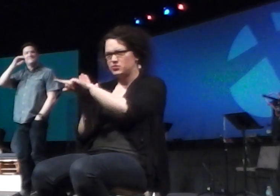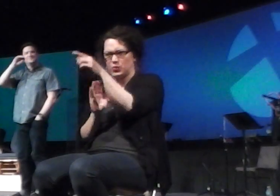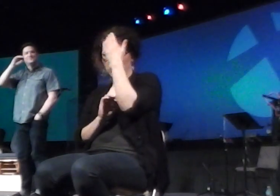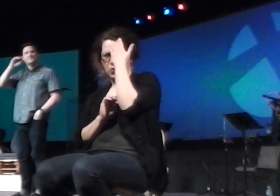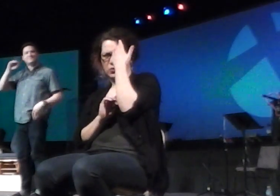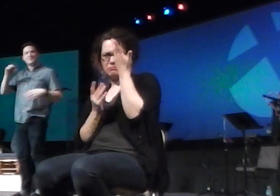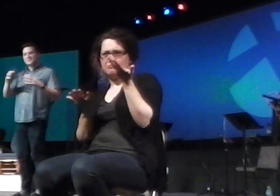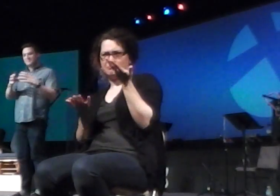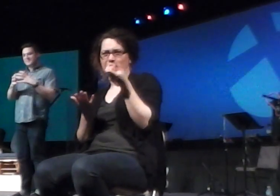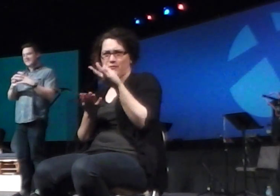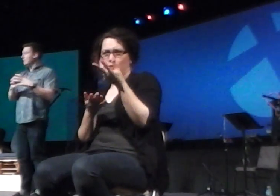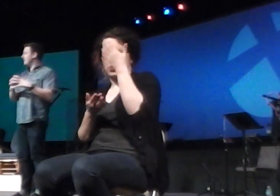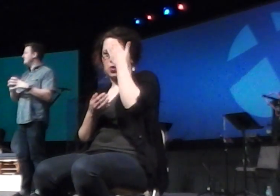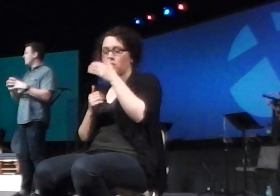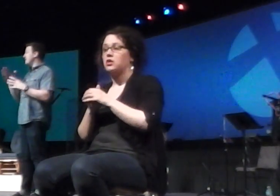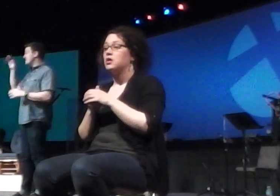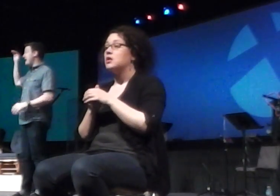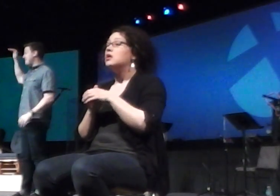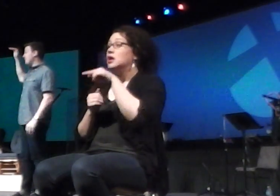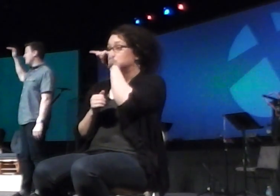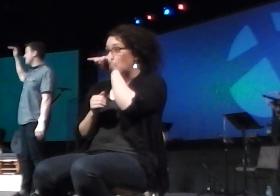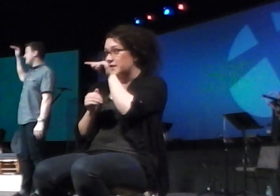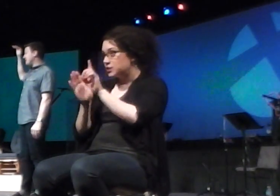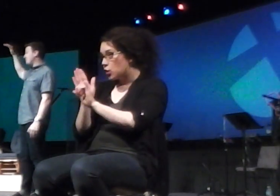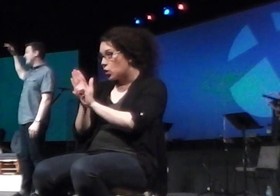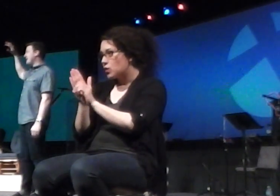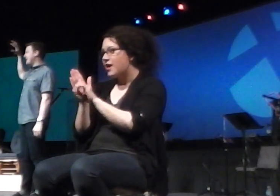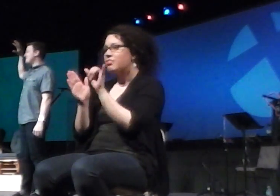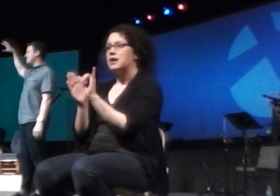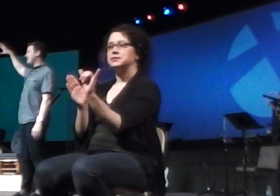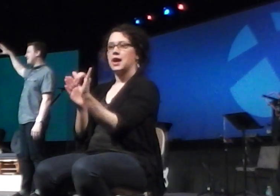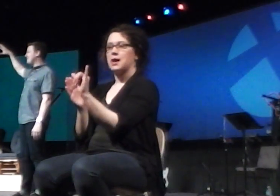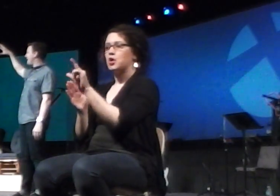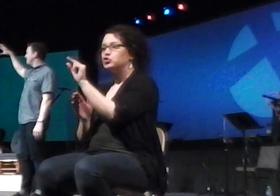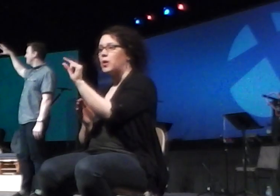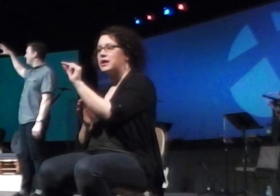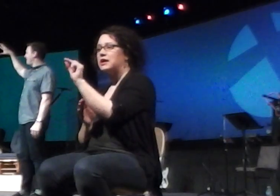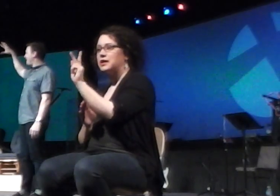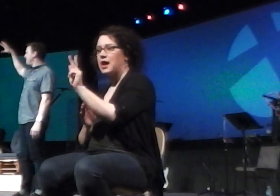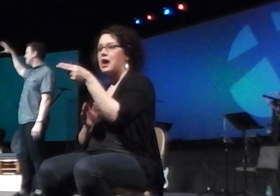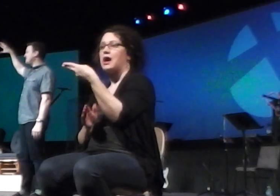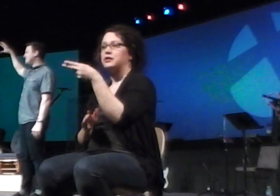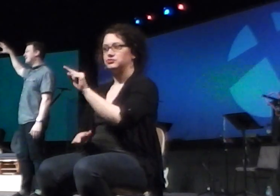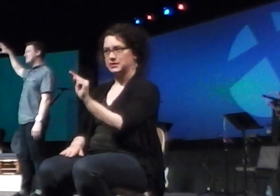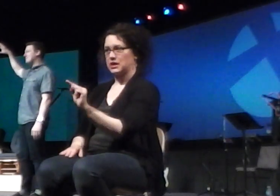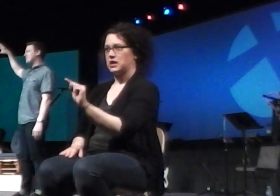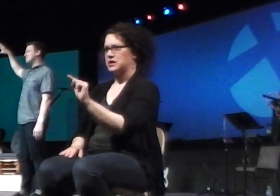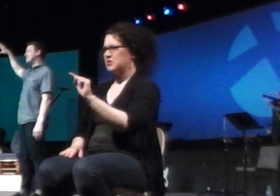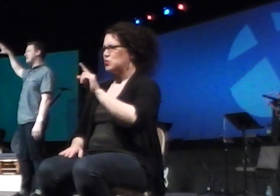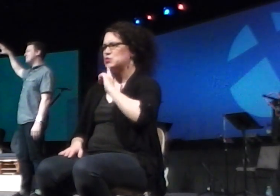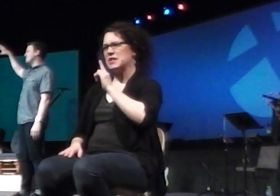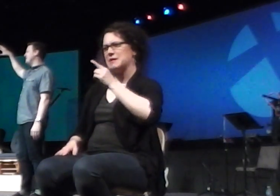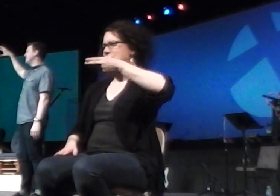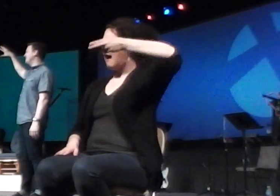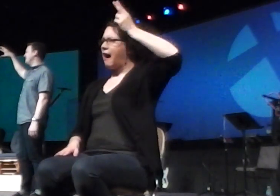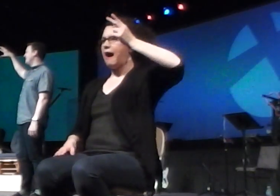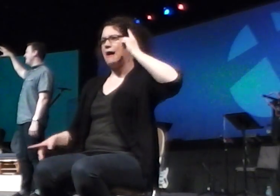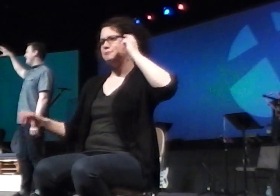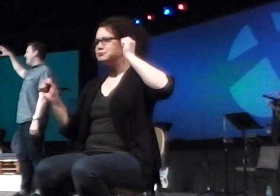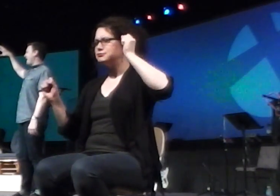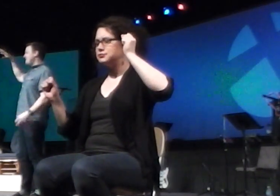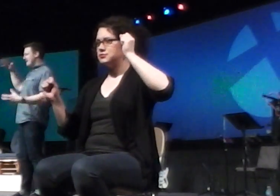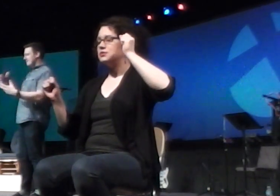of you have. So the mosquito ringtone is that frequency, that 20 kHz, that high-pitched teen buzz frequency they used in